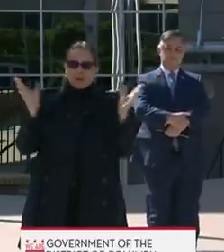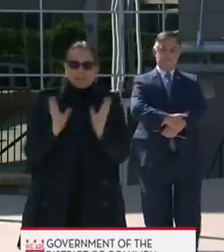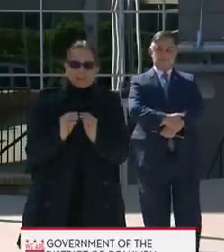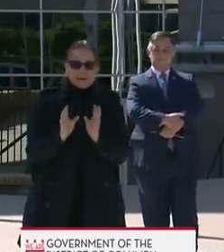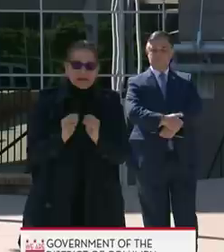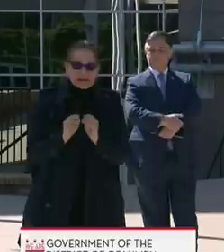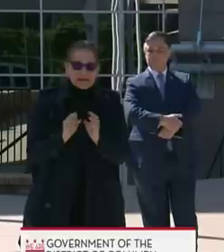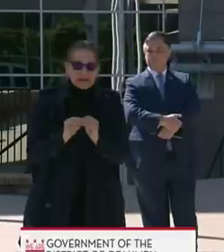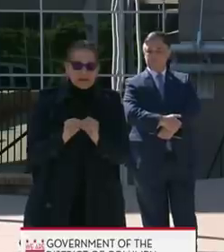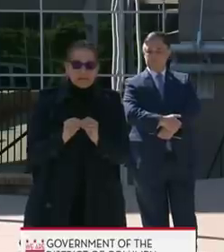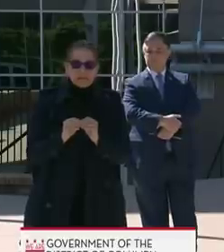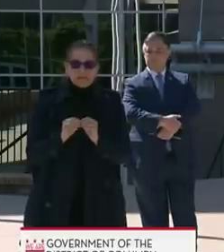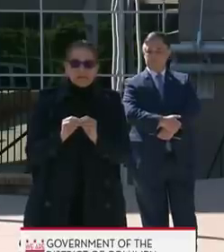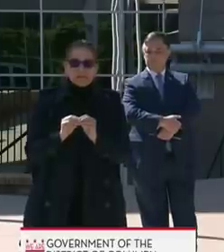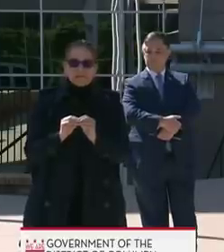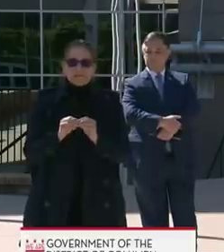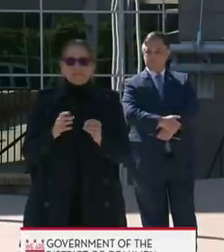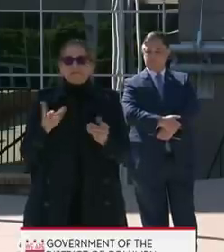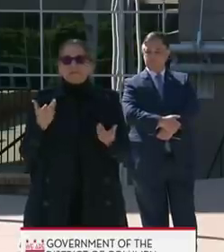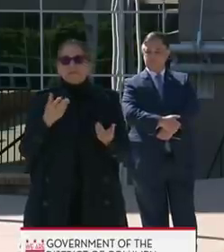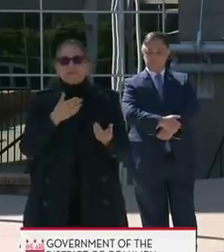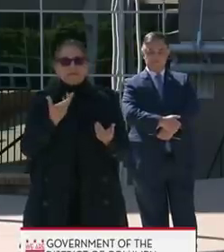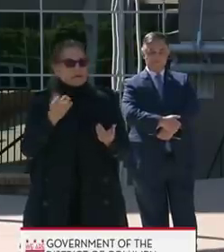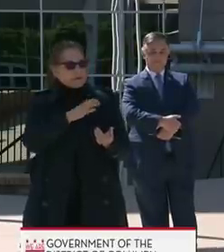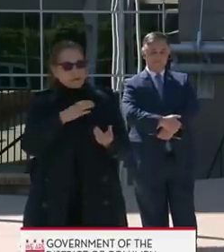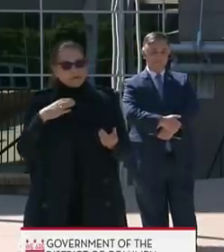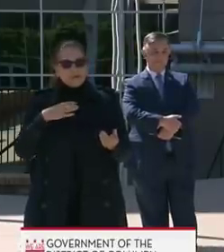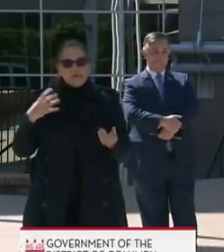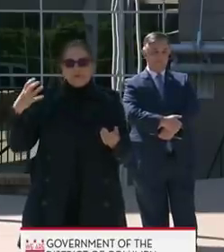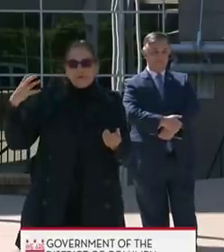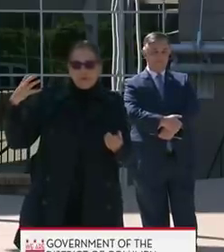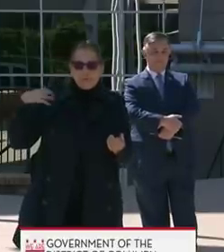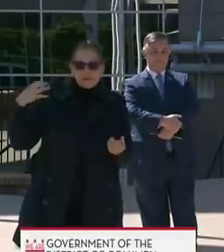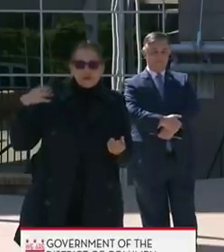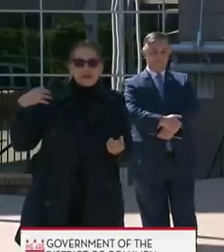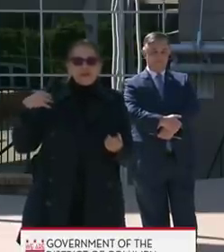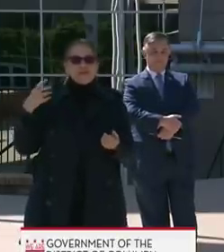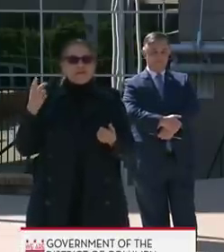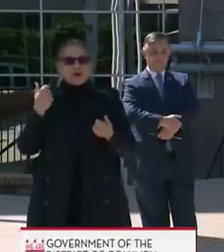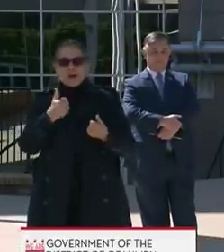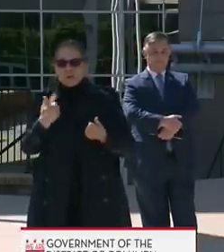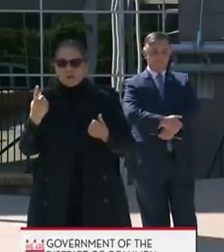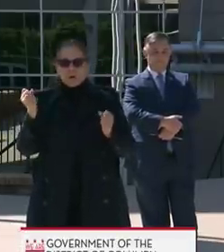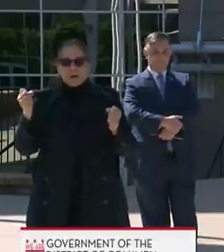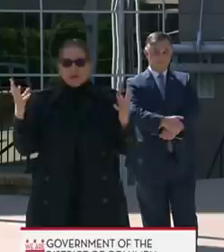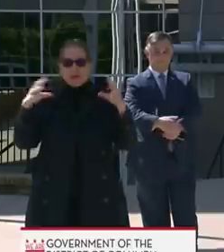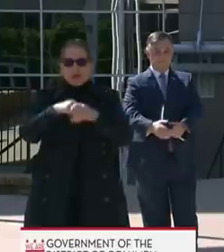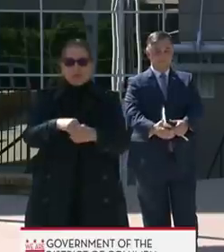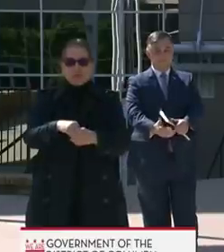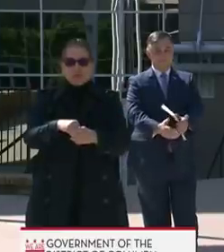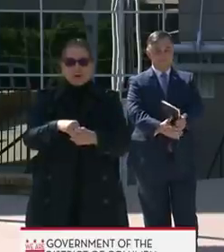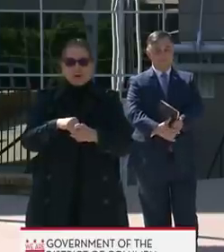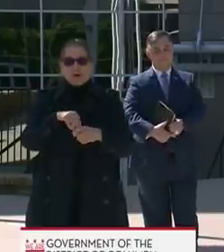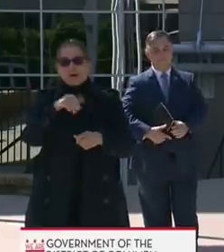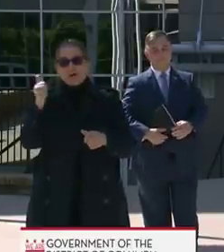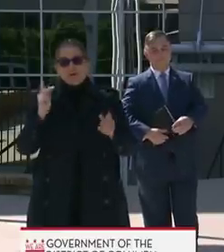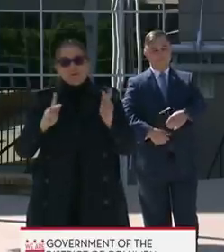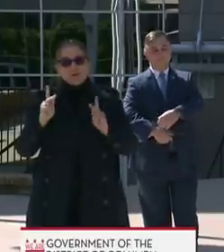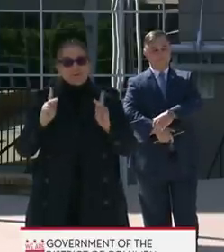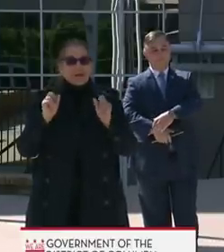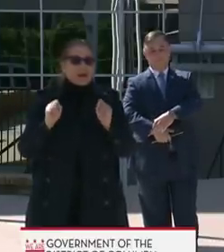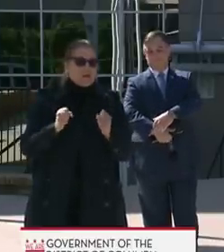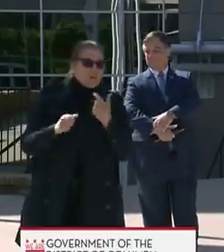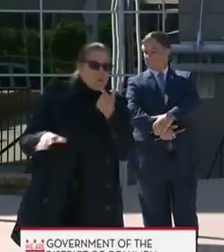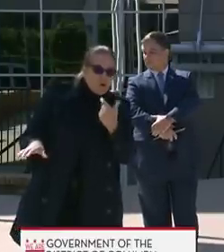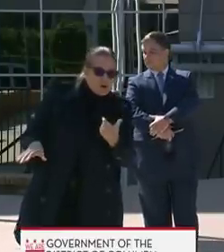officers will be able to participate, and others will be able to attend this virtual meeting. And again, go to the